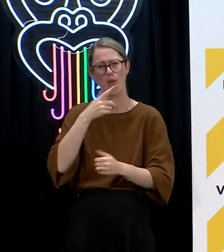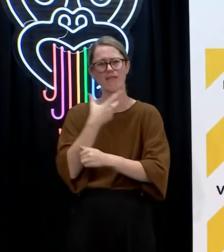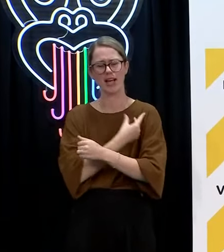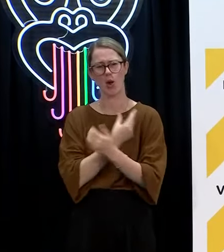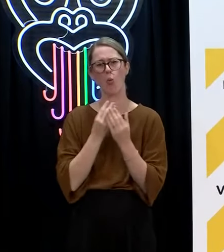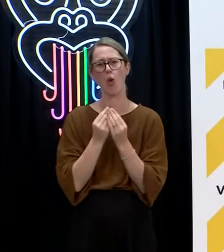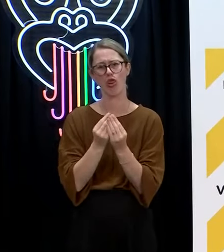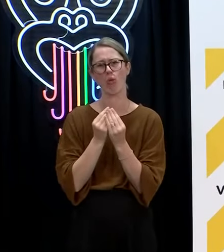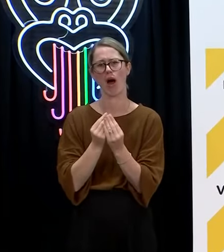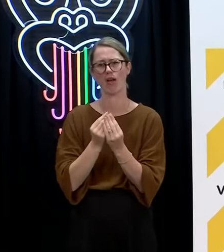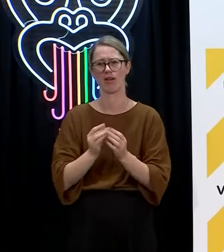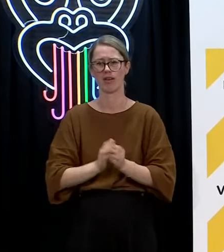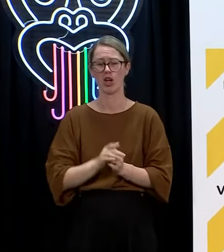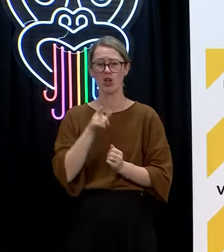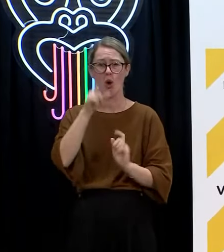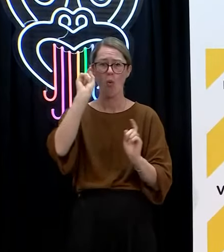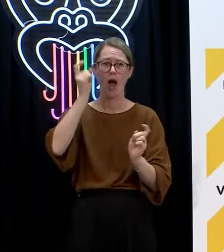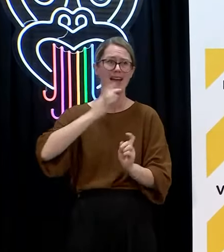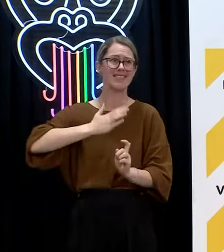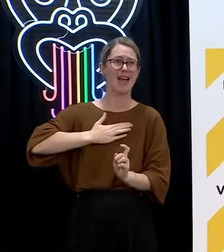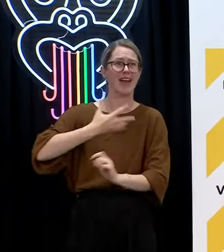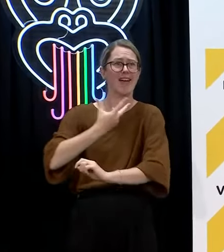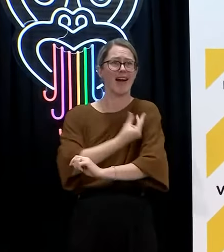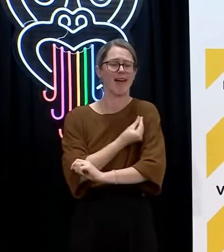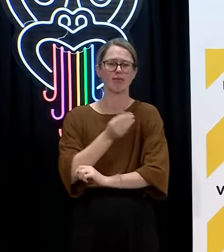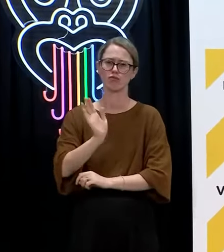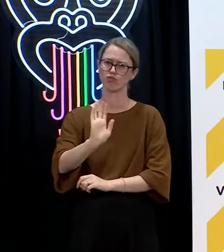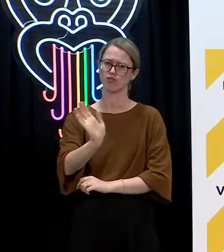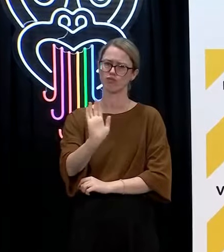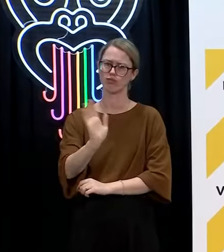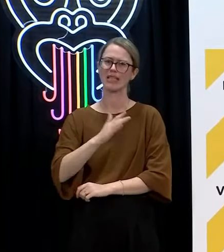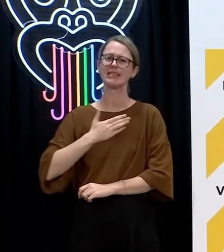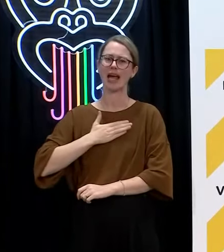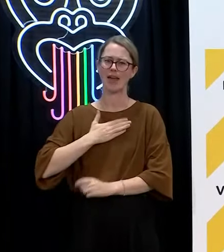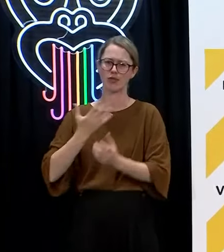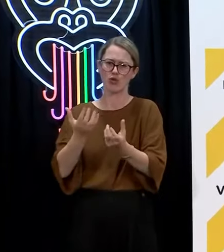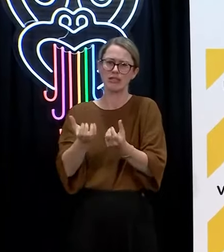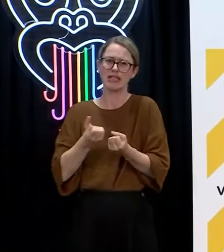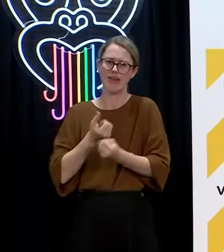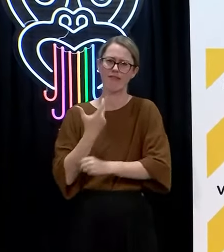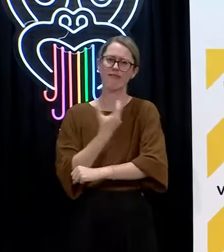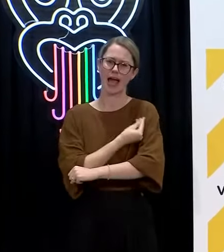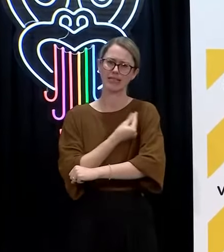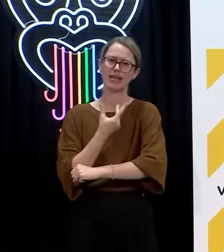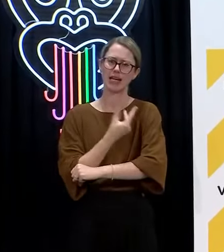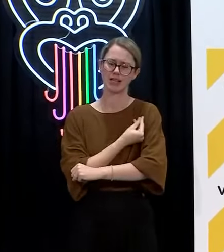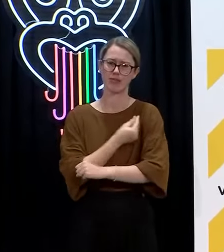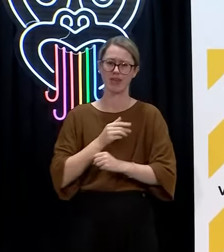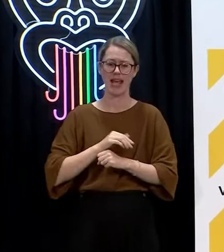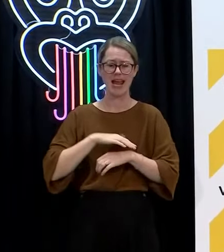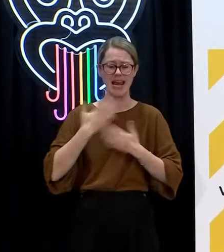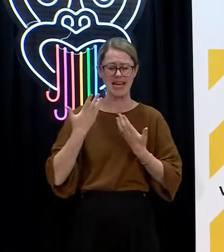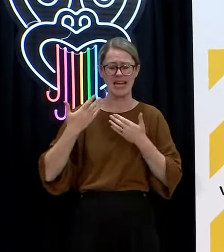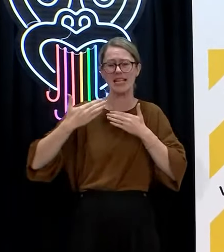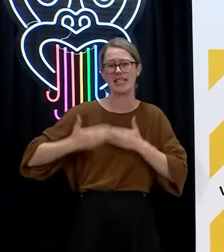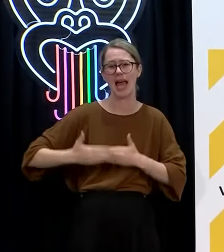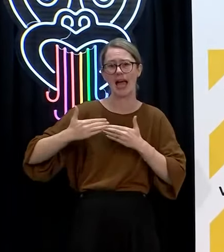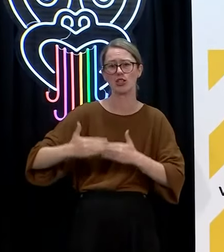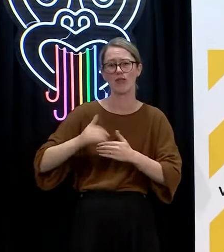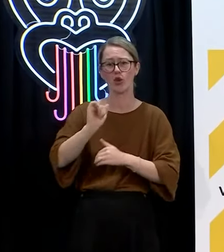there are no additional safety concerns with getting the COVID-19 Pfizer vaccine. It is safe at any stage in